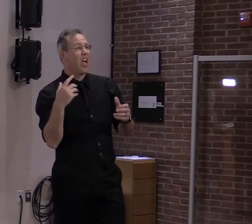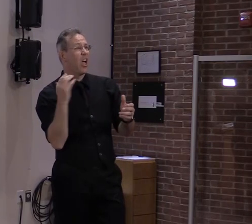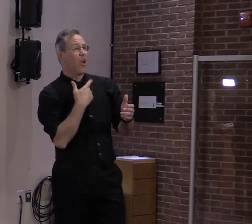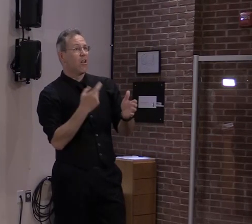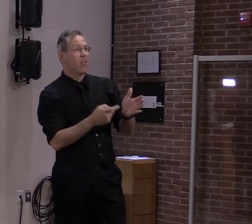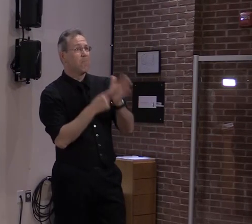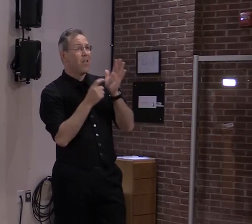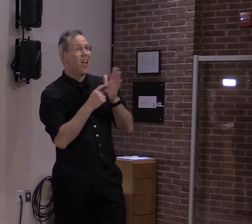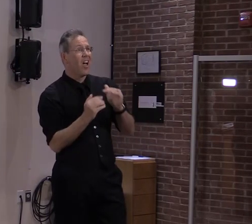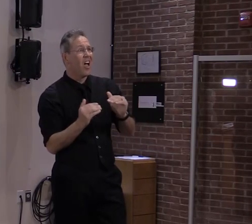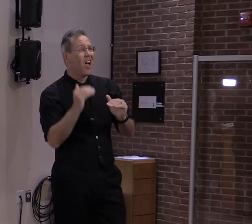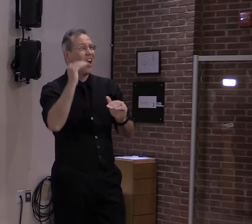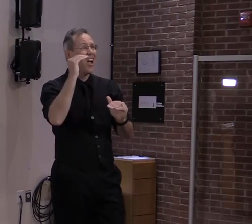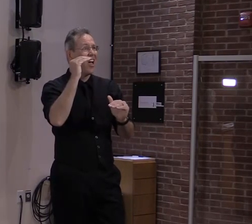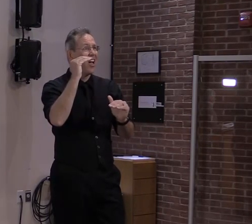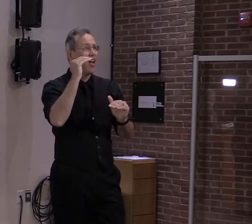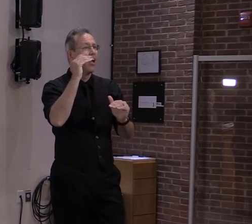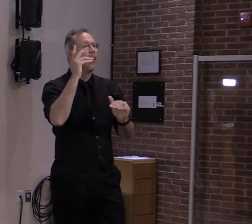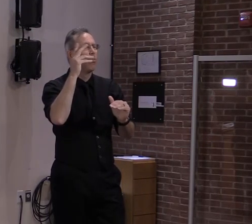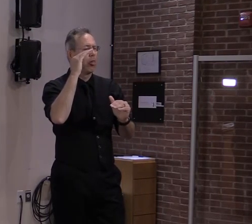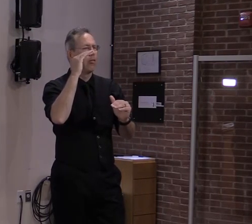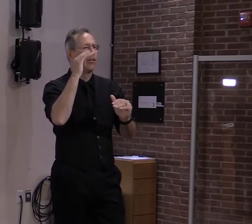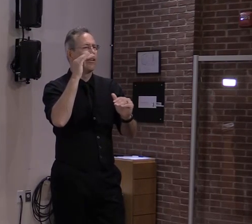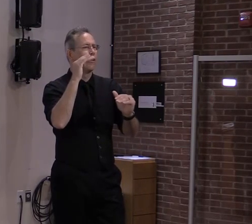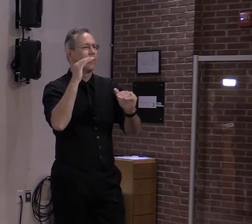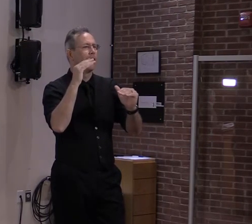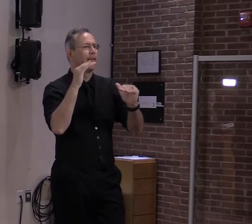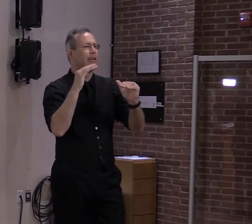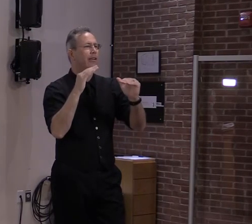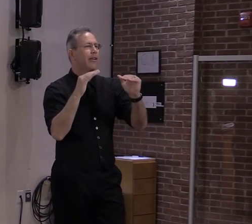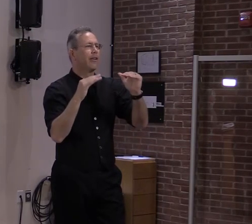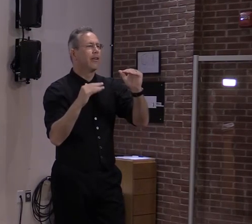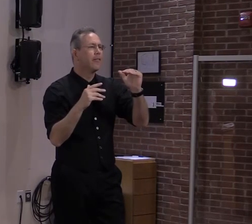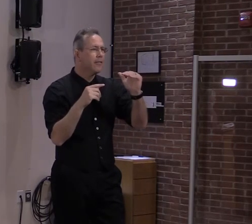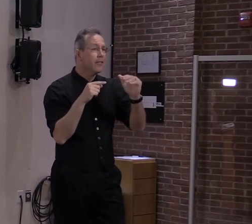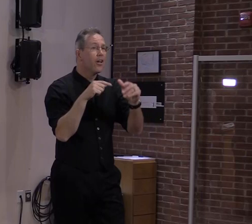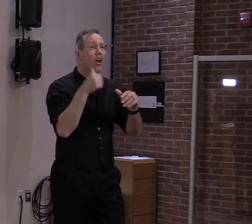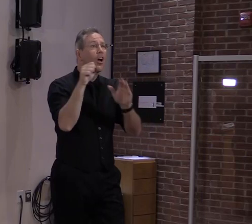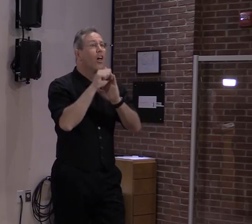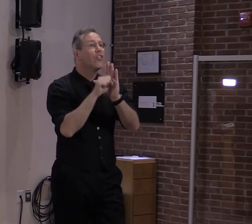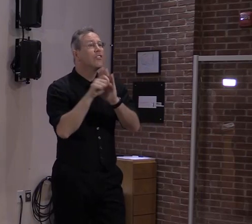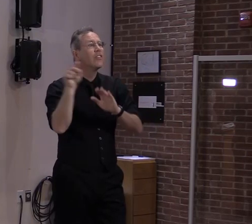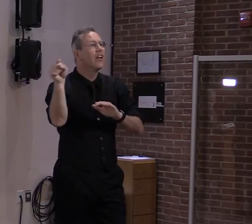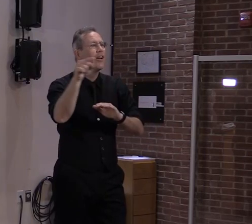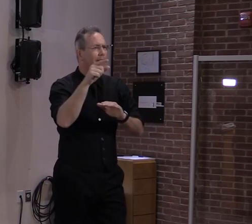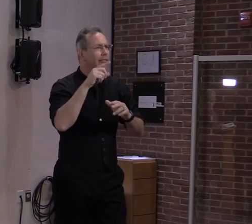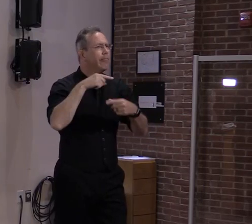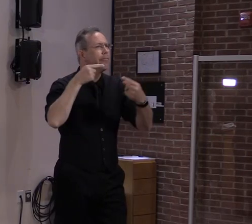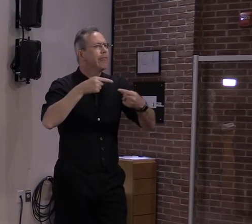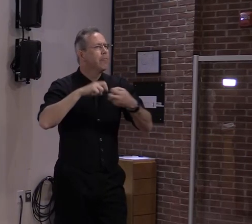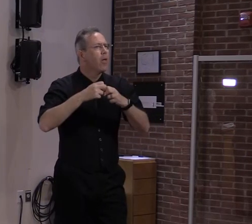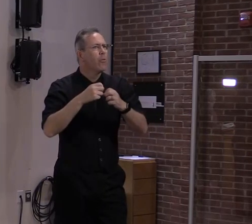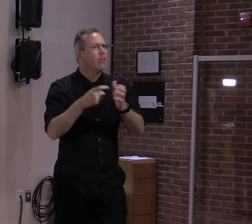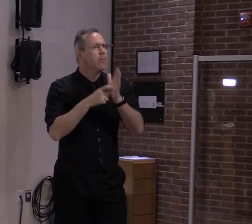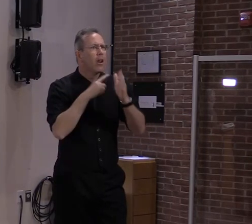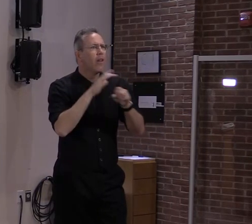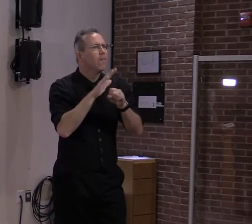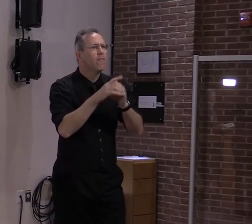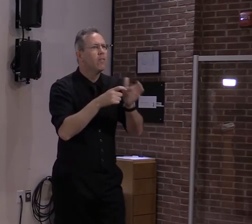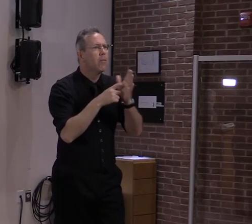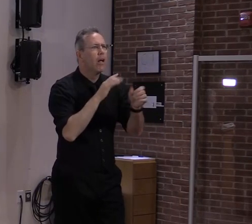other states are having problems with demand. We're not one of those states. We're still seeing strong